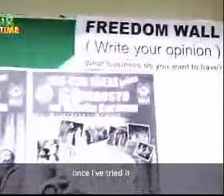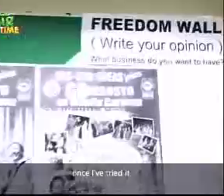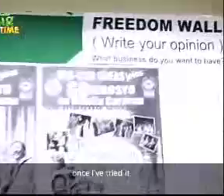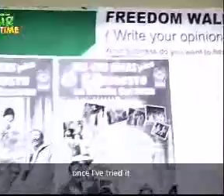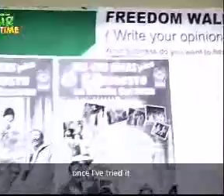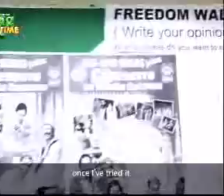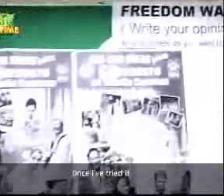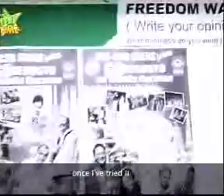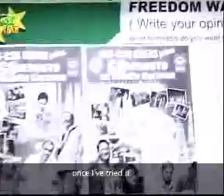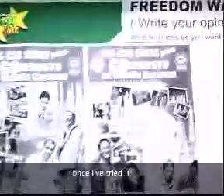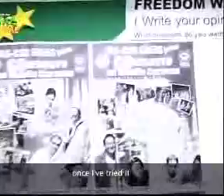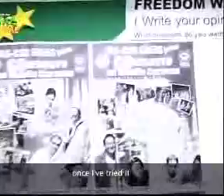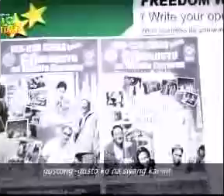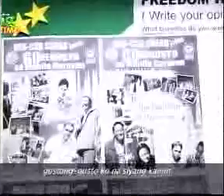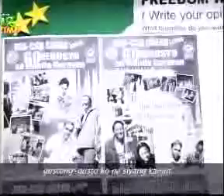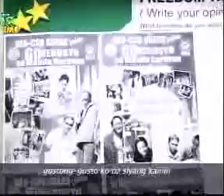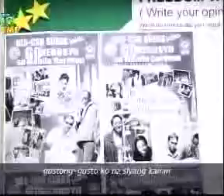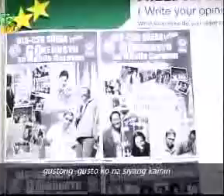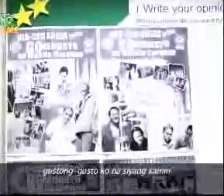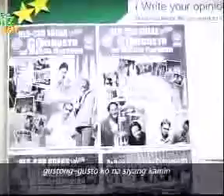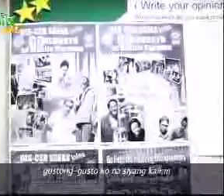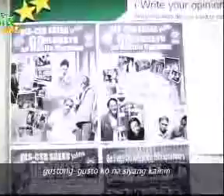pops once I've tried it